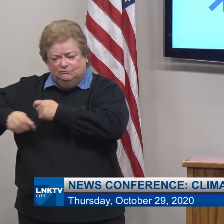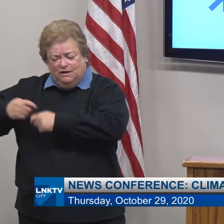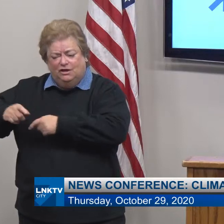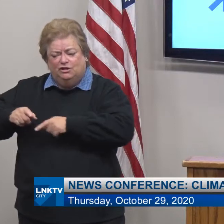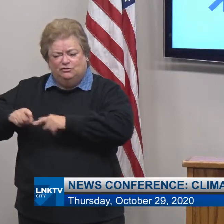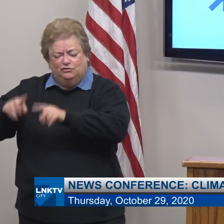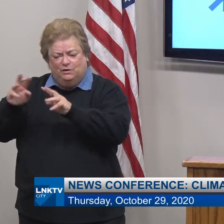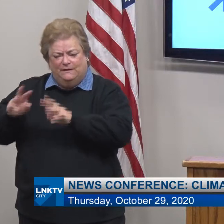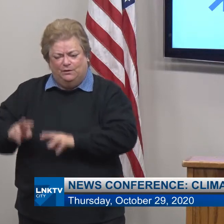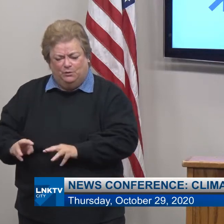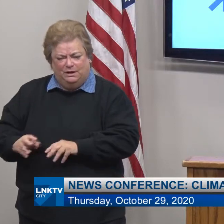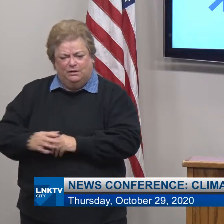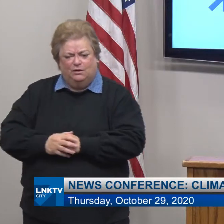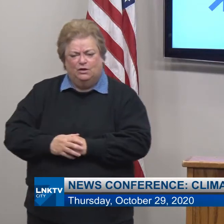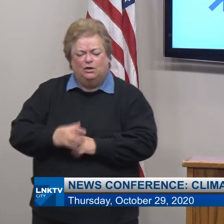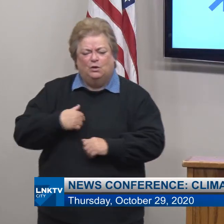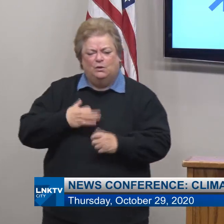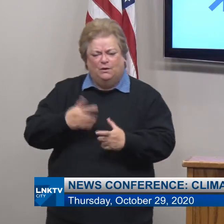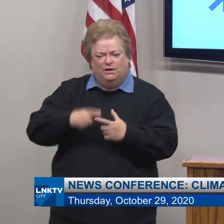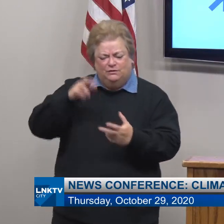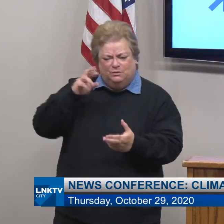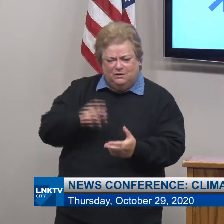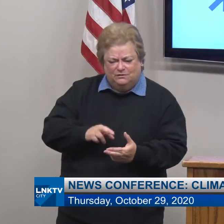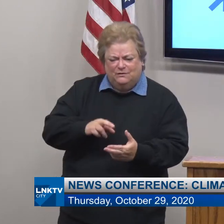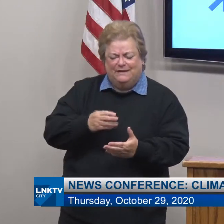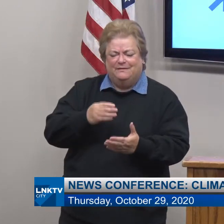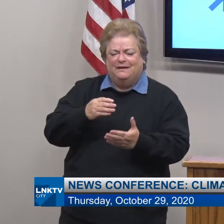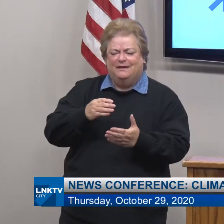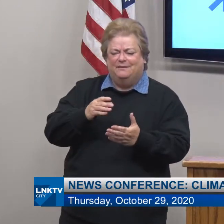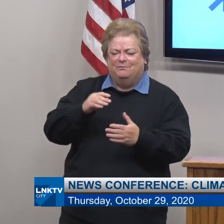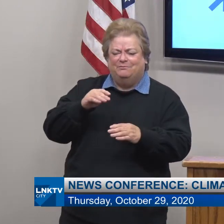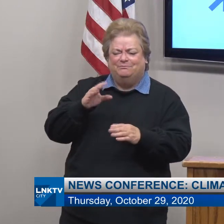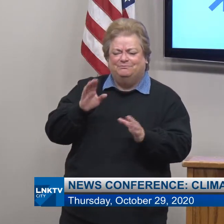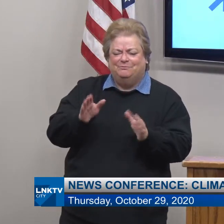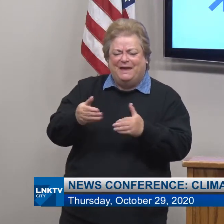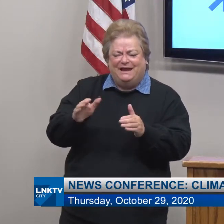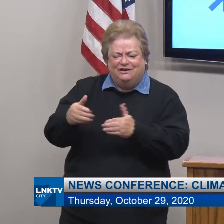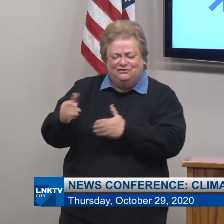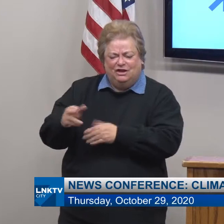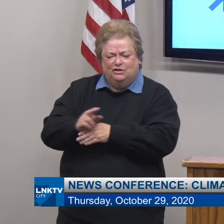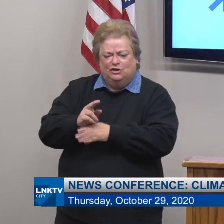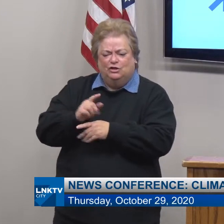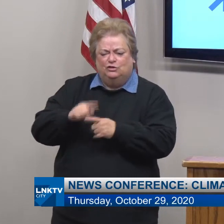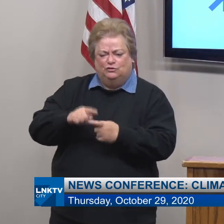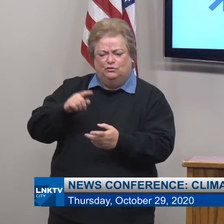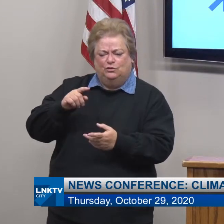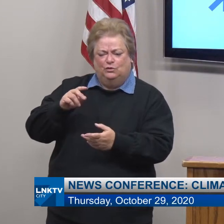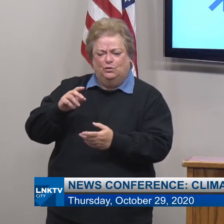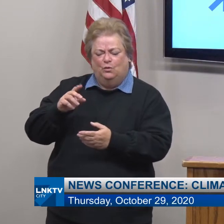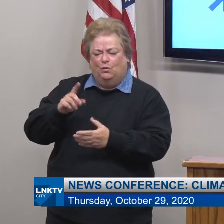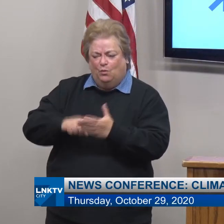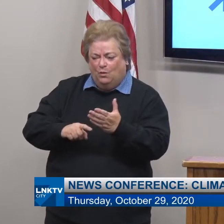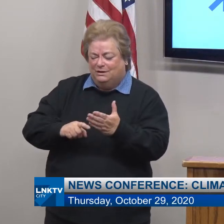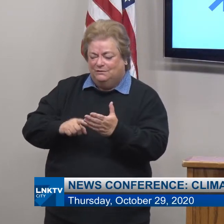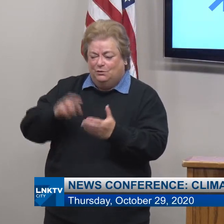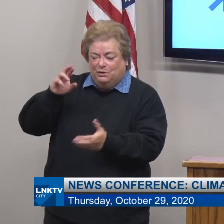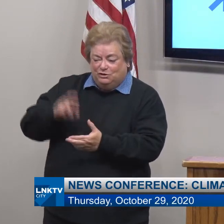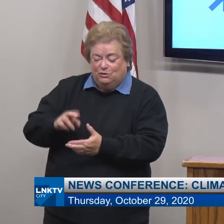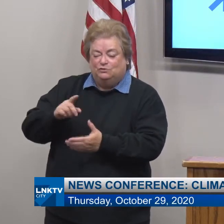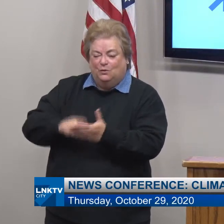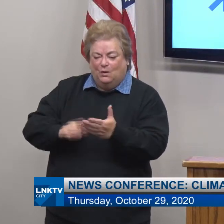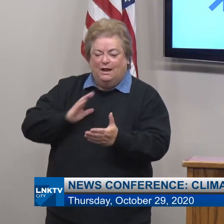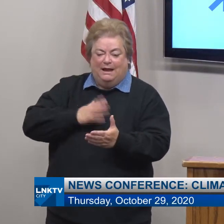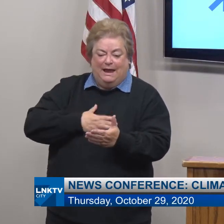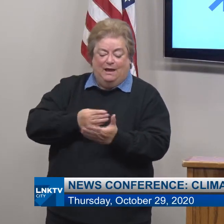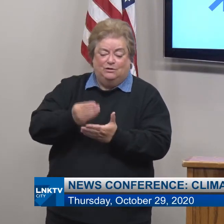reduce and conserve the amount of supplies and packaging used to help reduce what our customers ultimately dispose of and